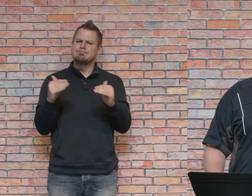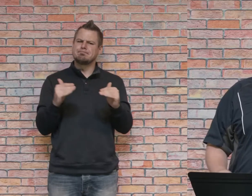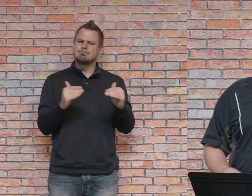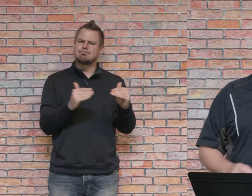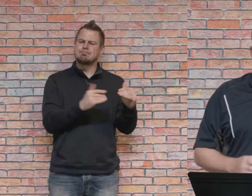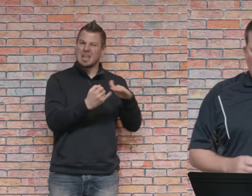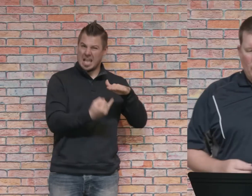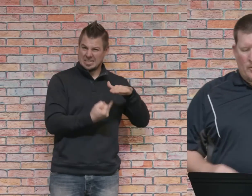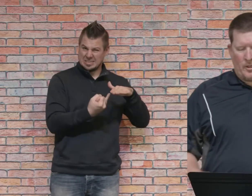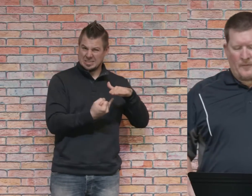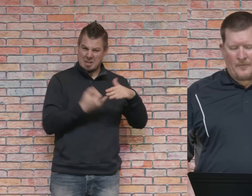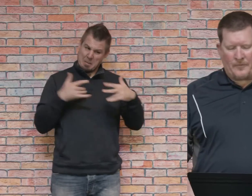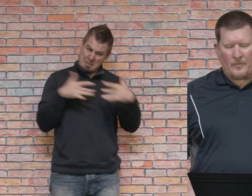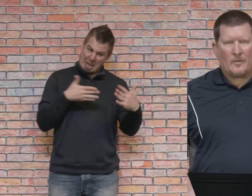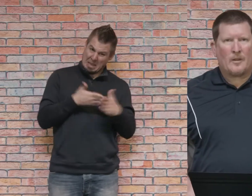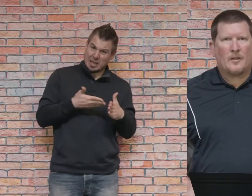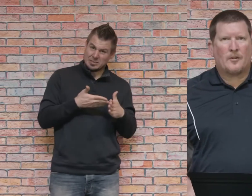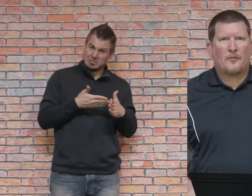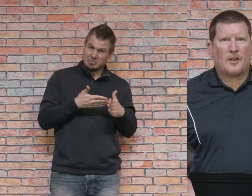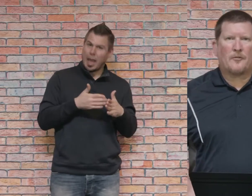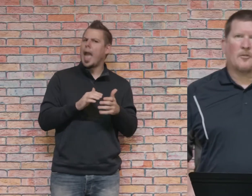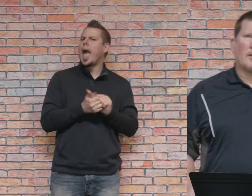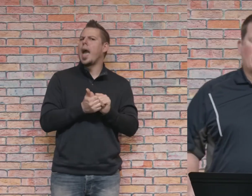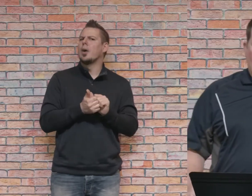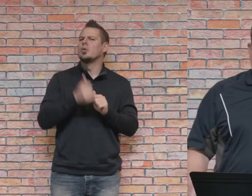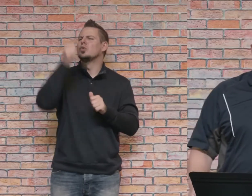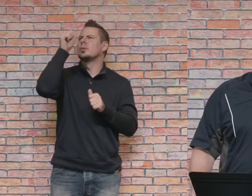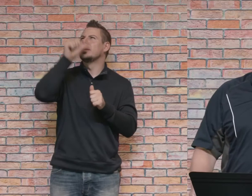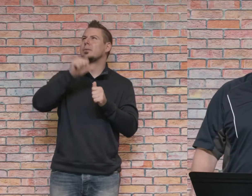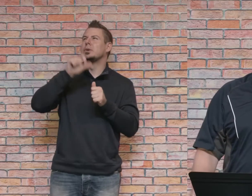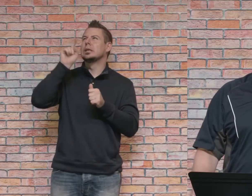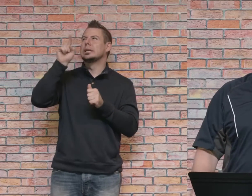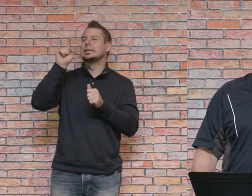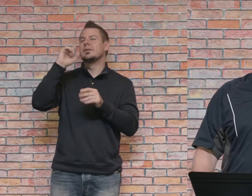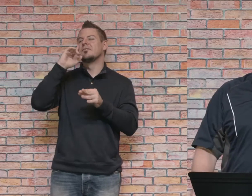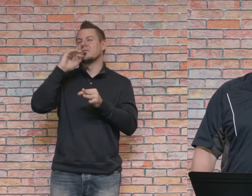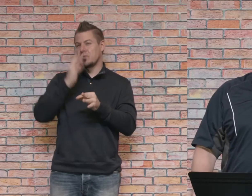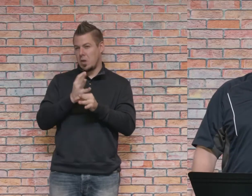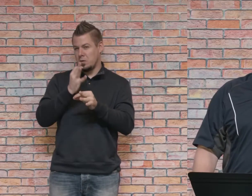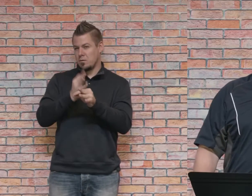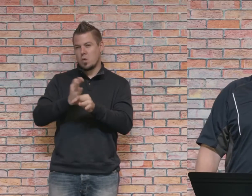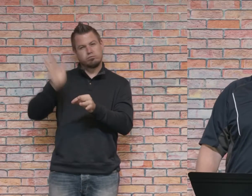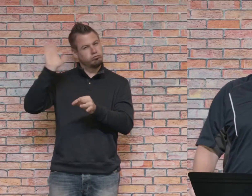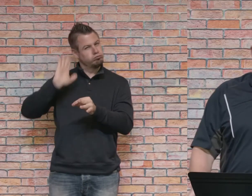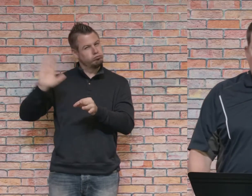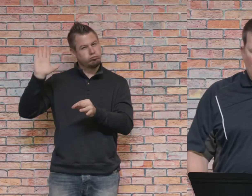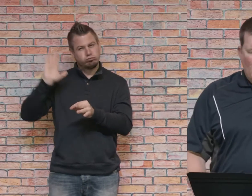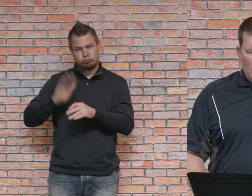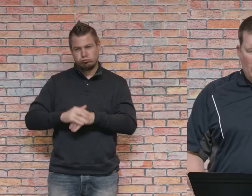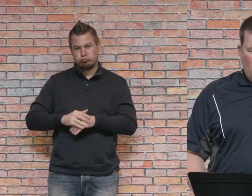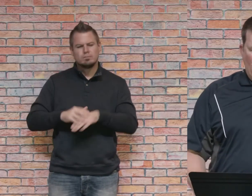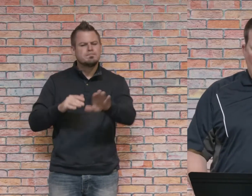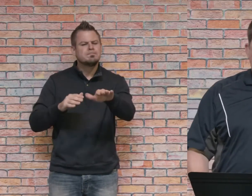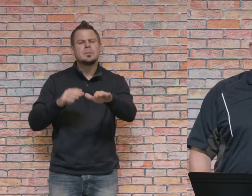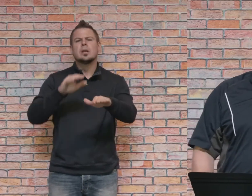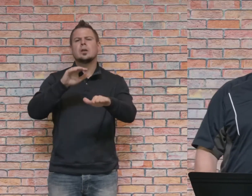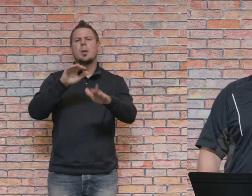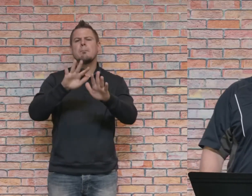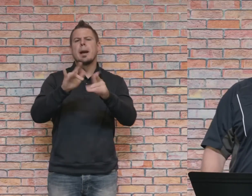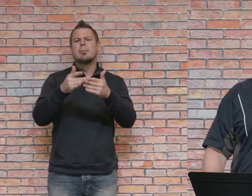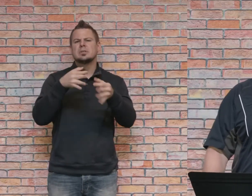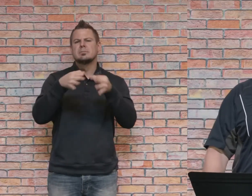the drift by remembering the faithfulness of God. The Bible tells us in Joshua about